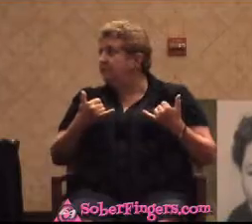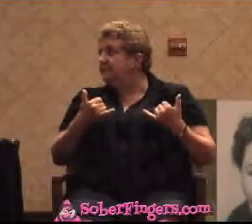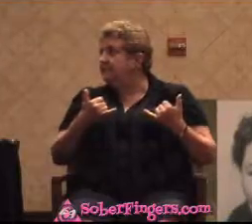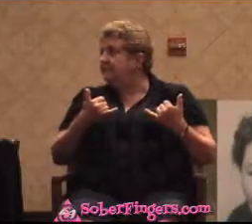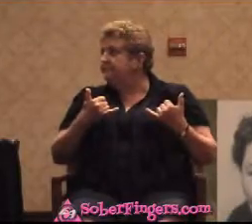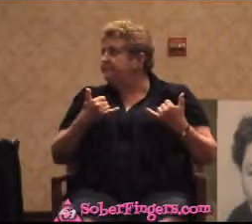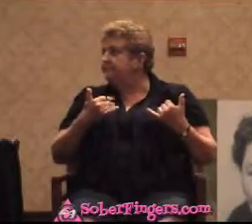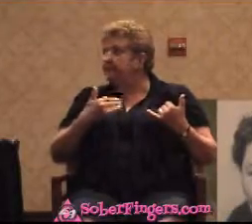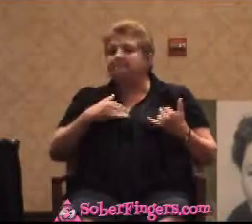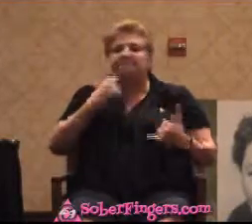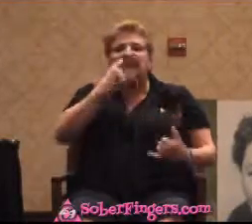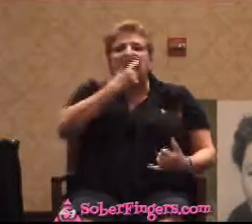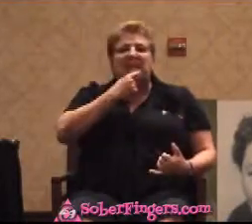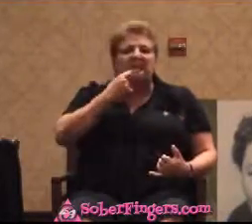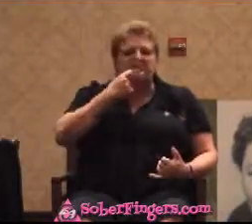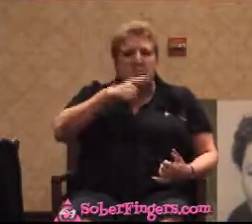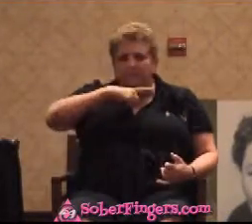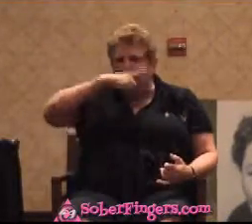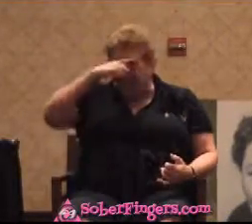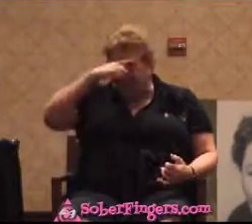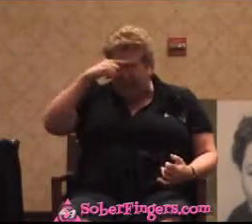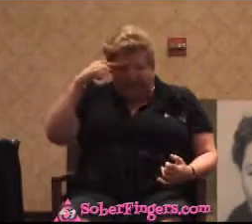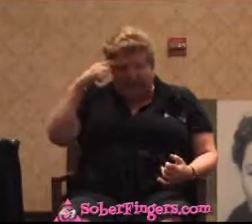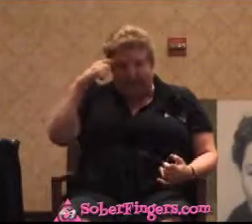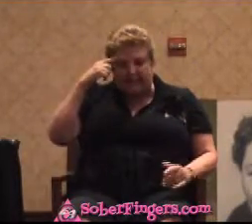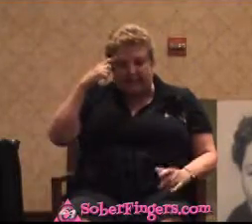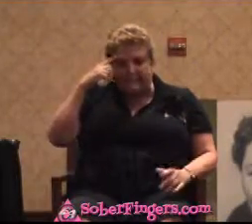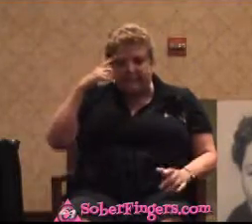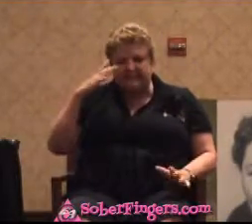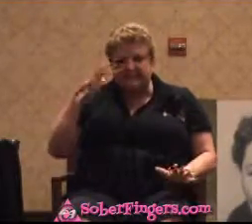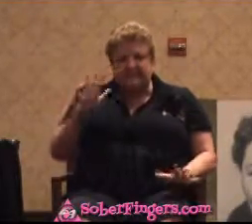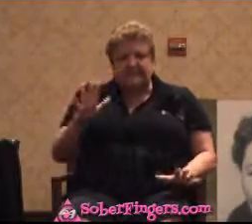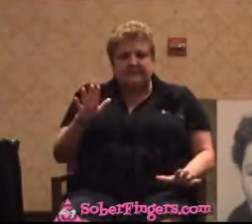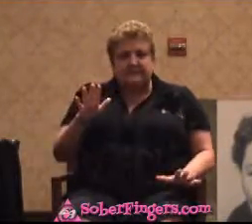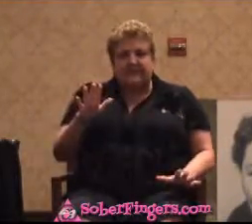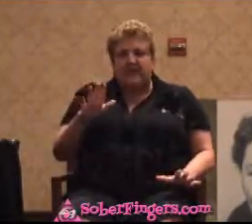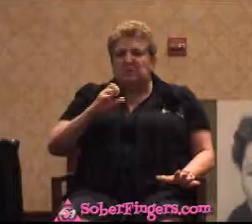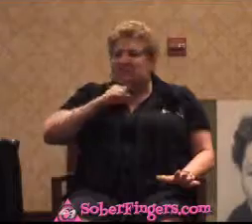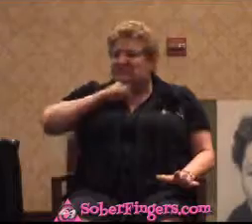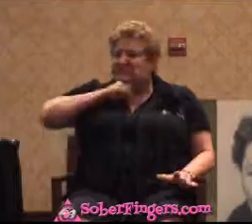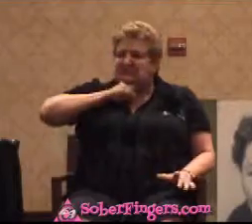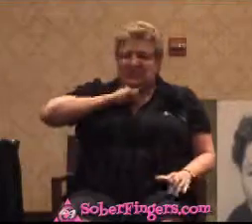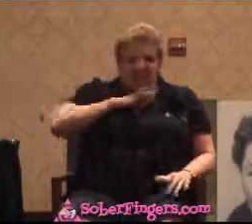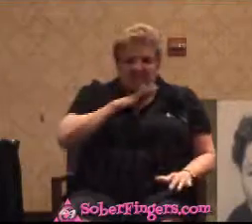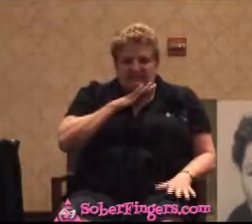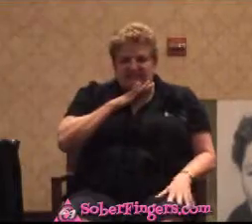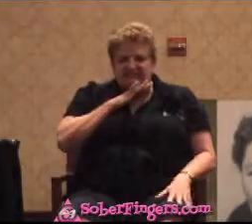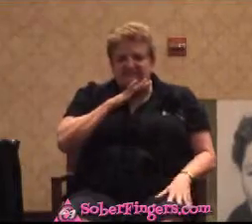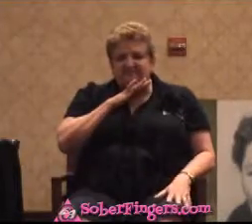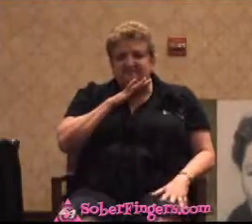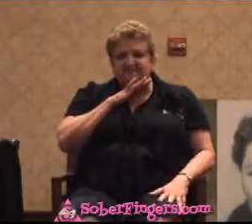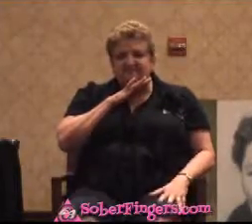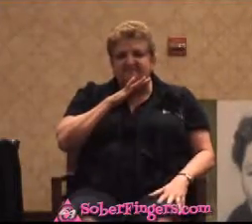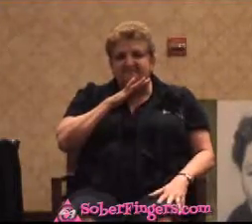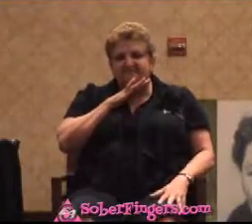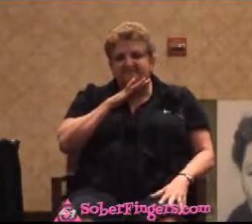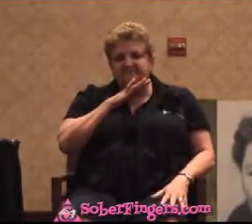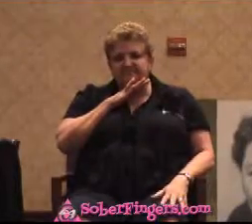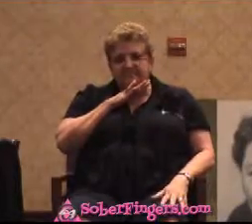My lips were black. I was nasty. I